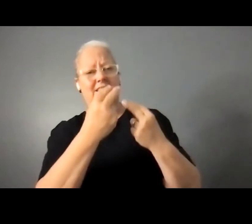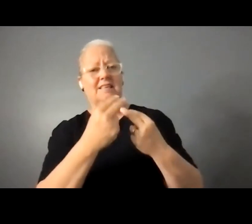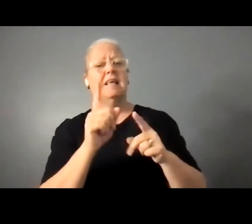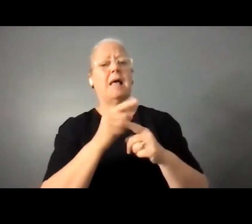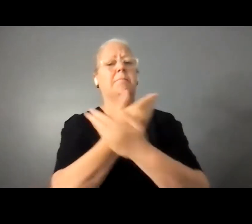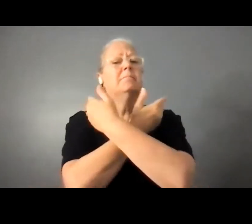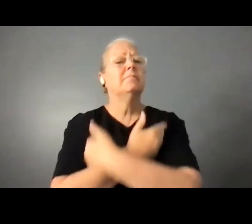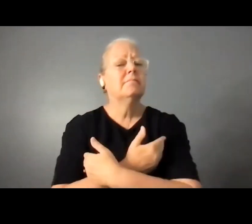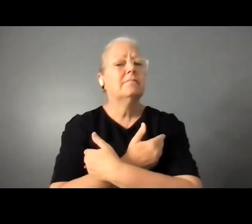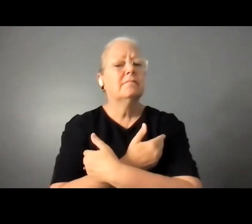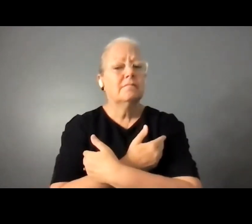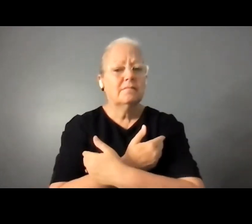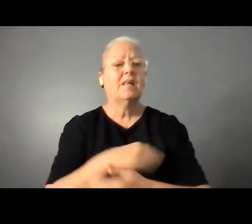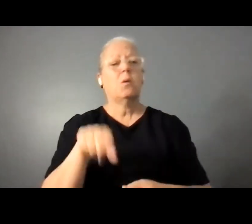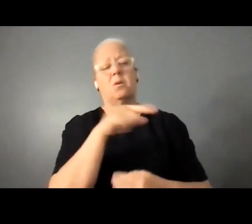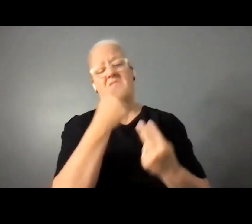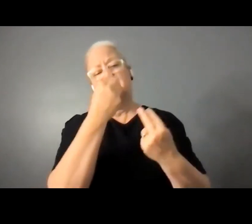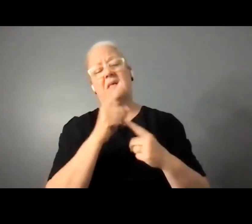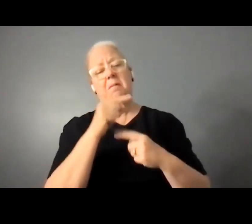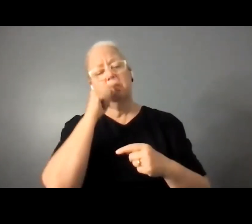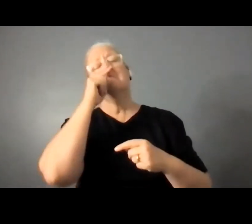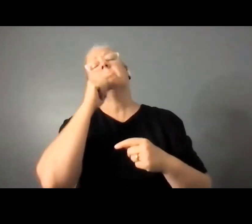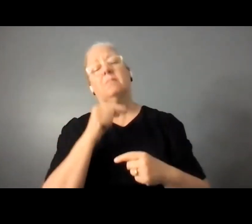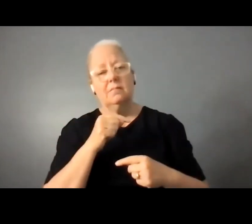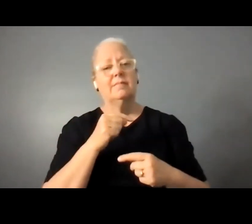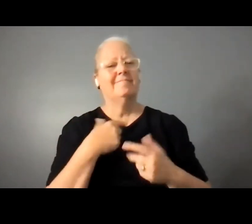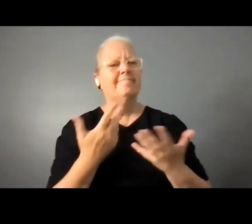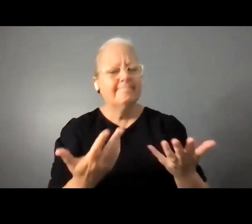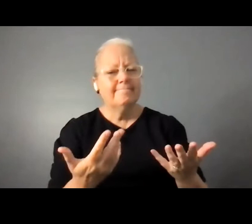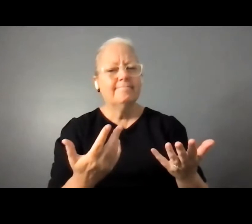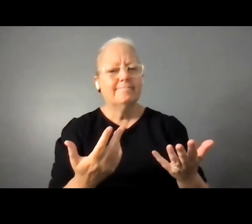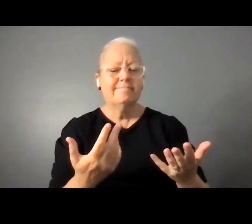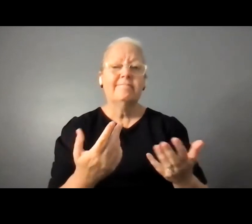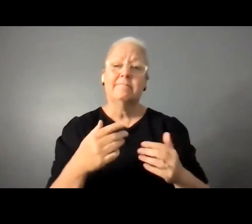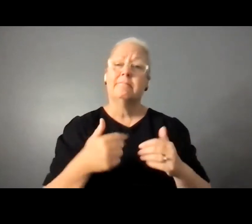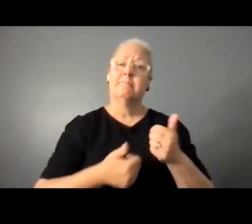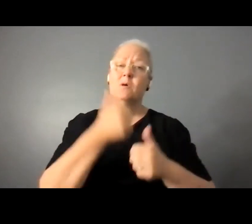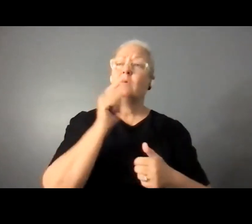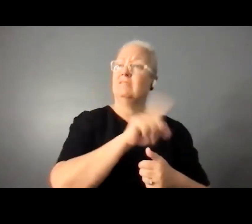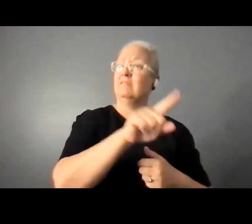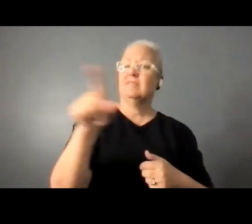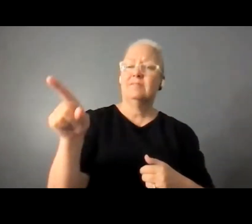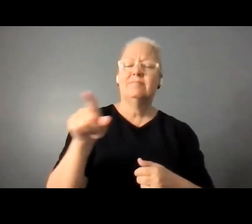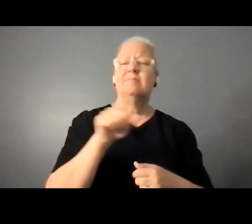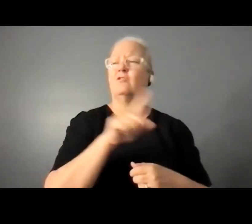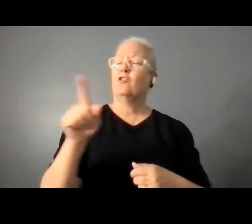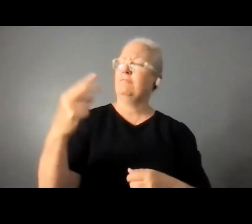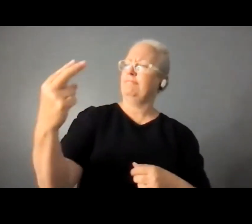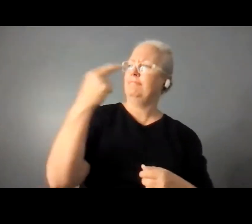you know, I got judged a lot, and that's one of the problem in most of the society, that they don't see as a